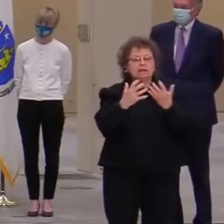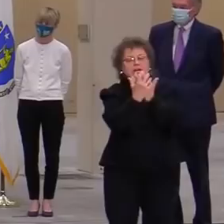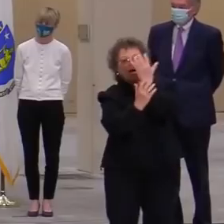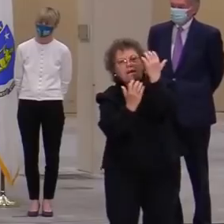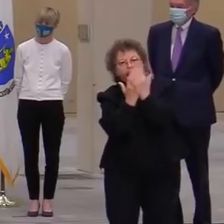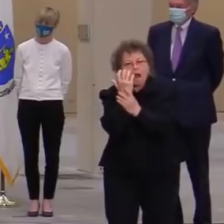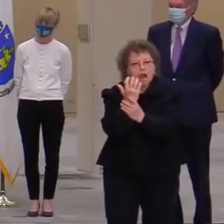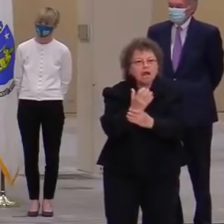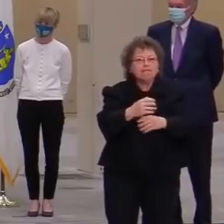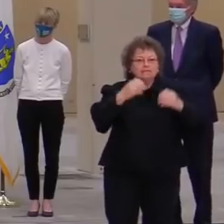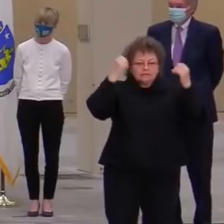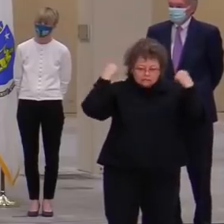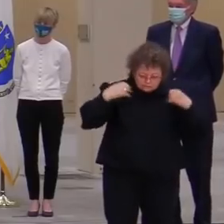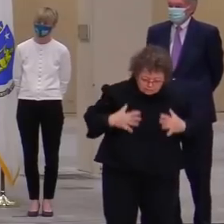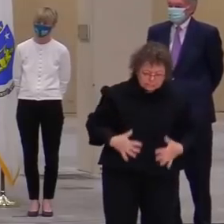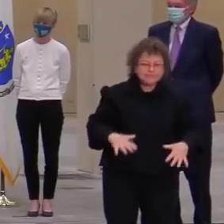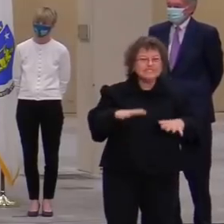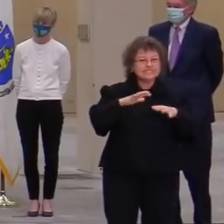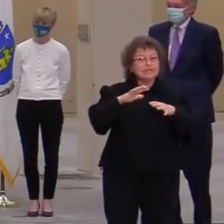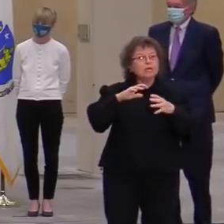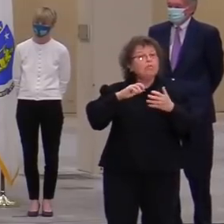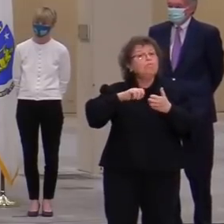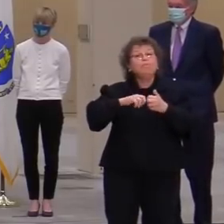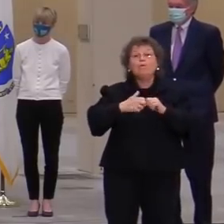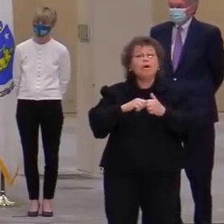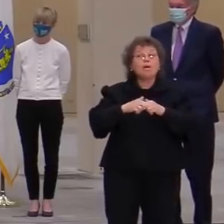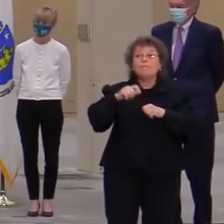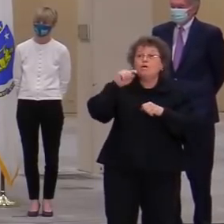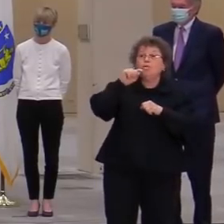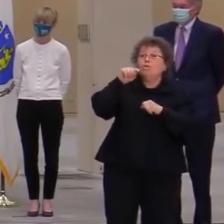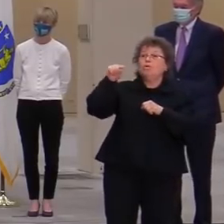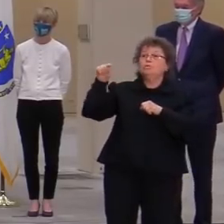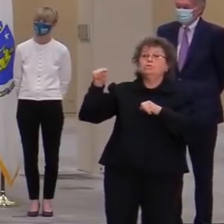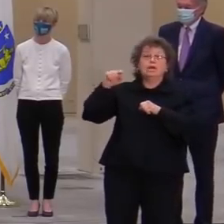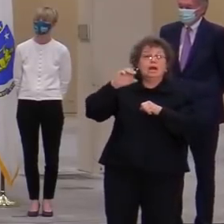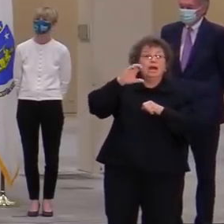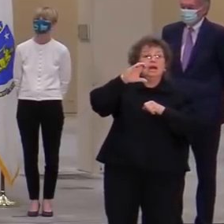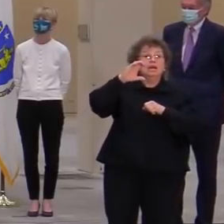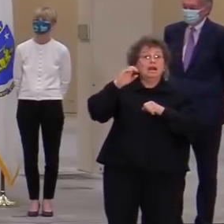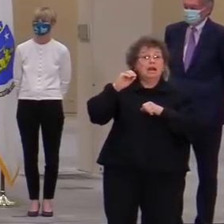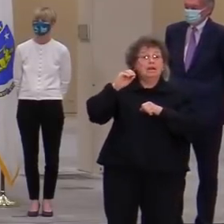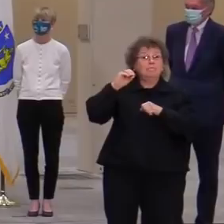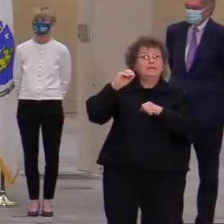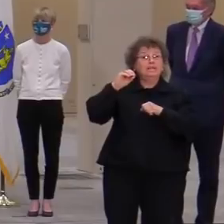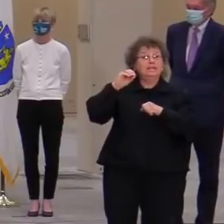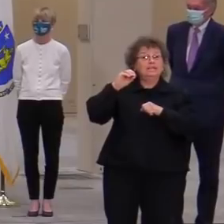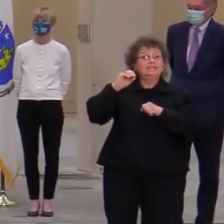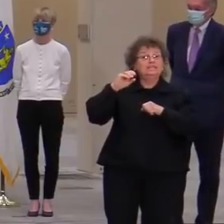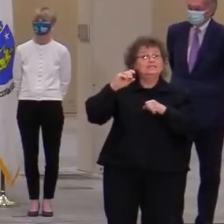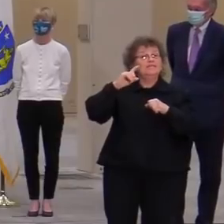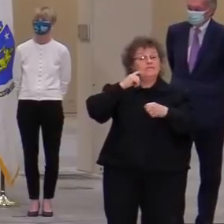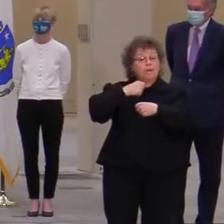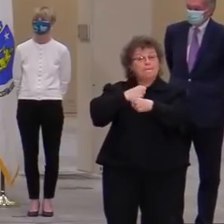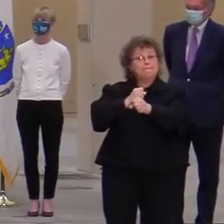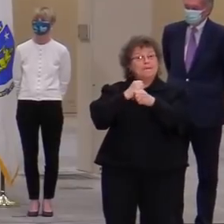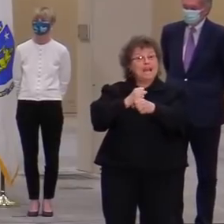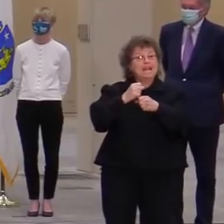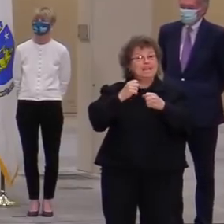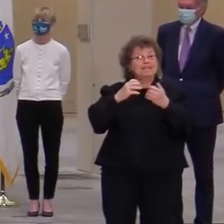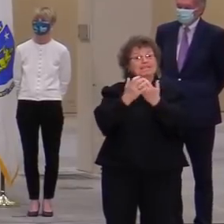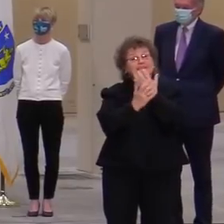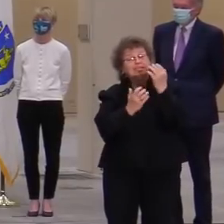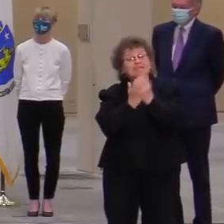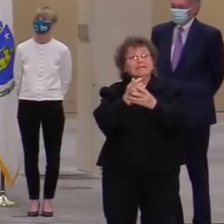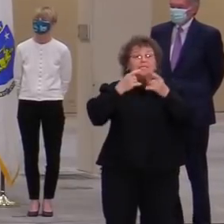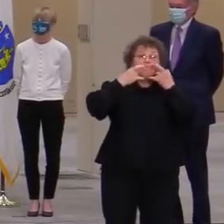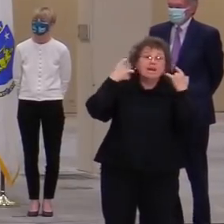that those companies that are providing that are still sourcing them from China. So